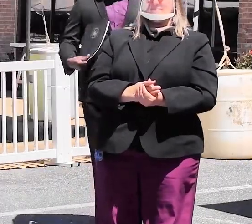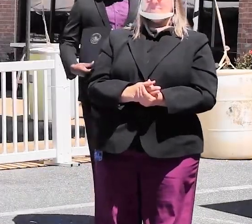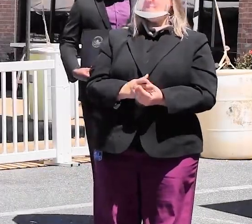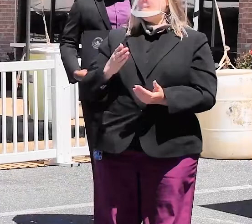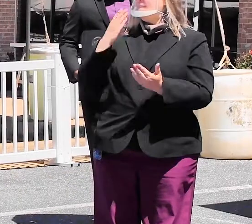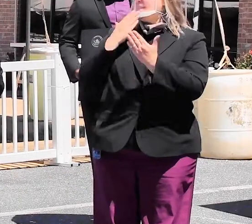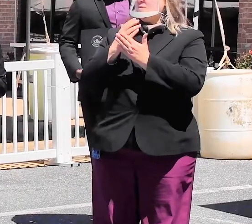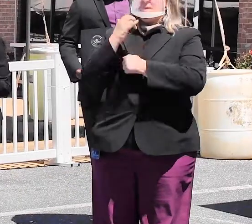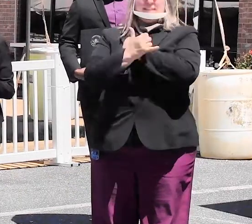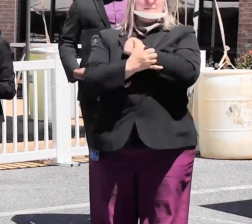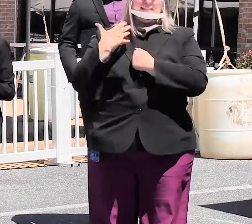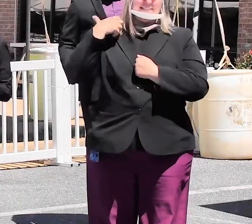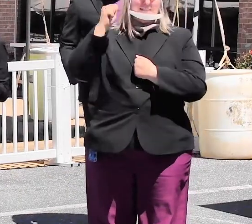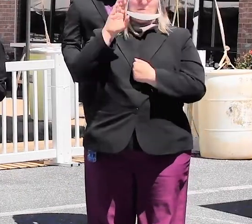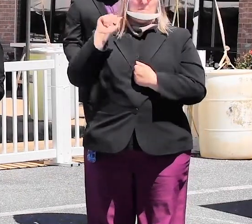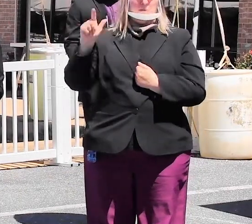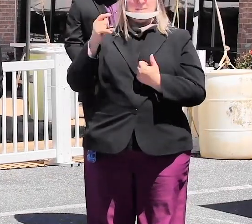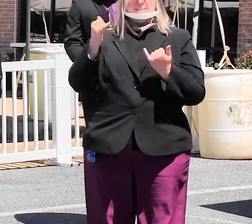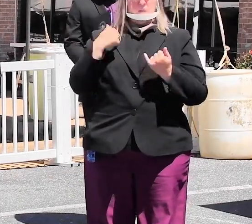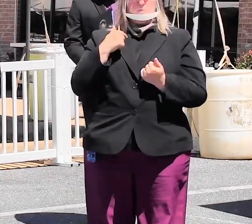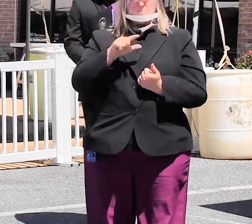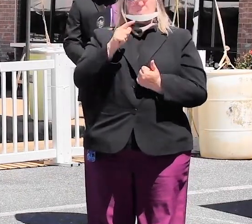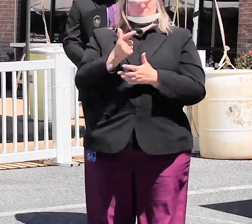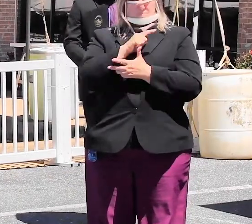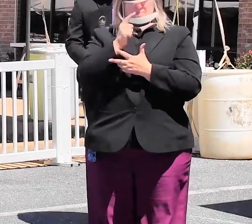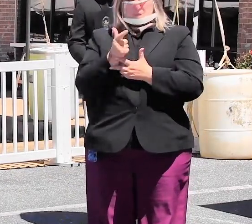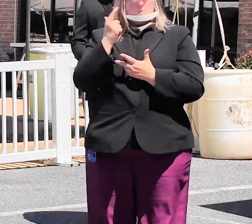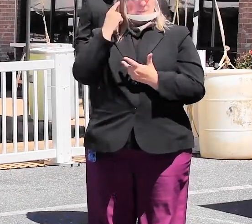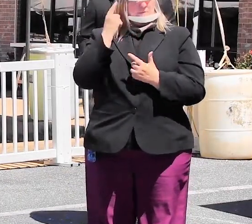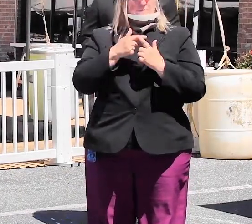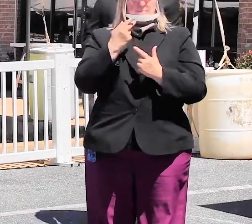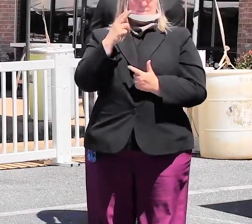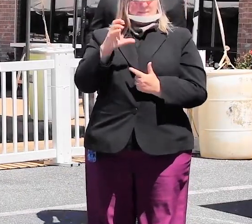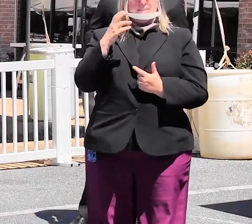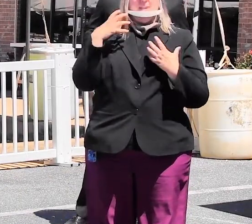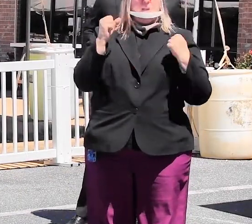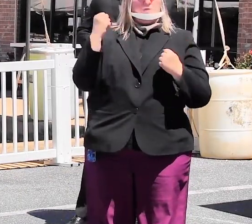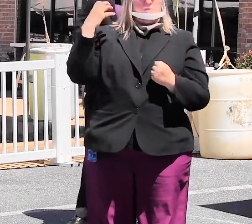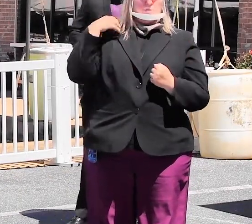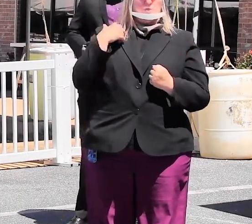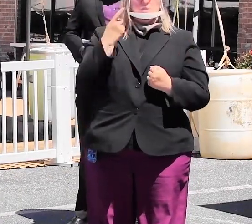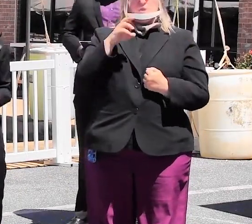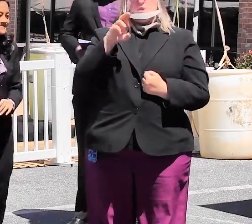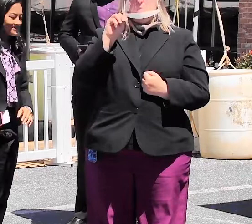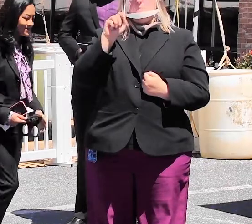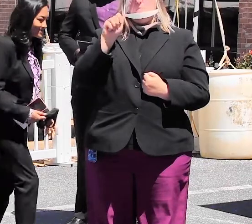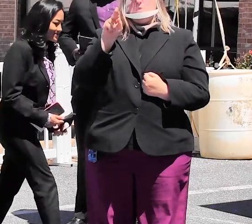Thank you, County Executive Ball. Now we'll hear from Howard County's Health Officer, Dr. Maura Rossman.